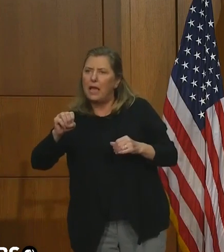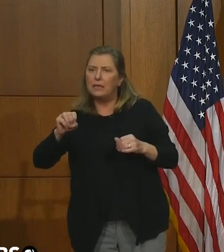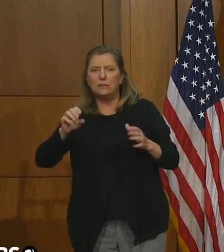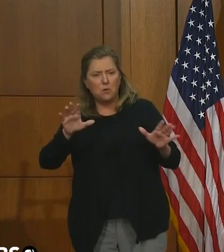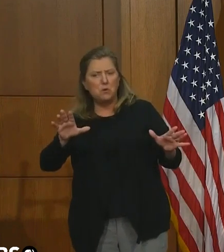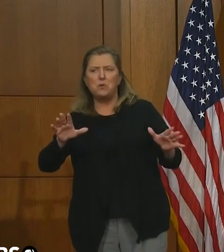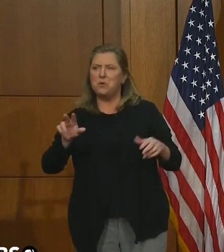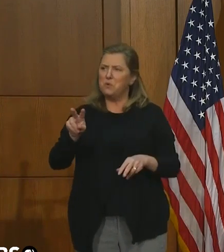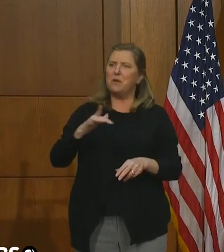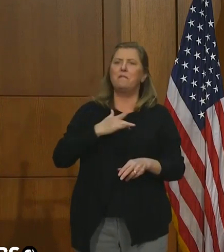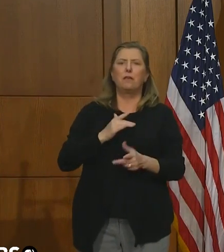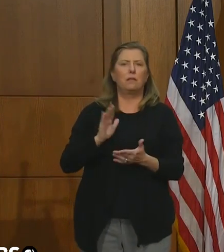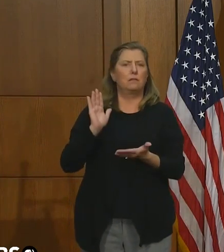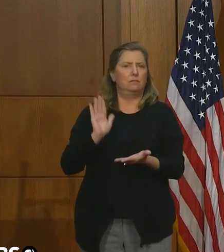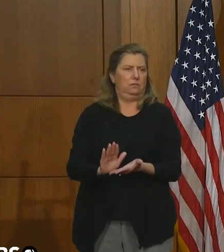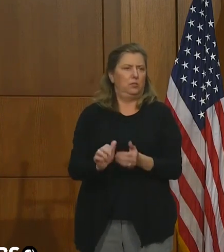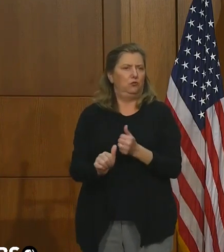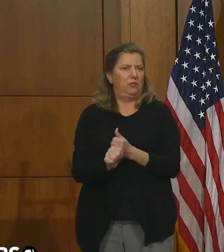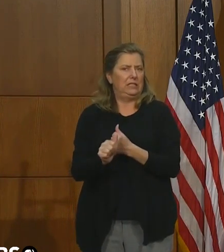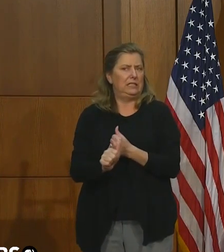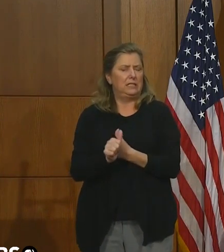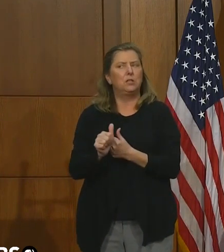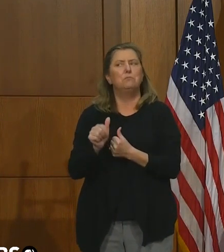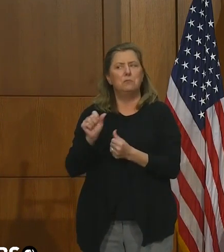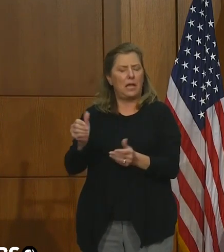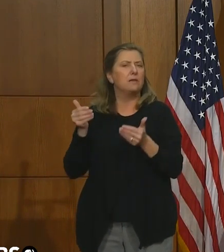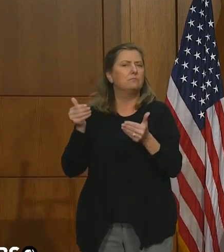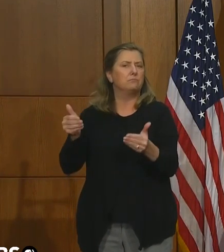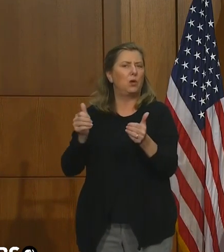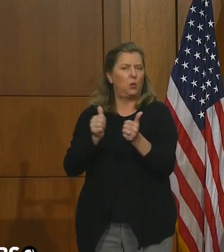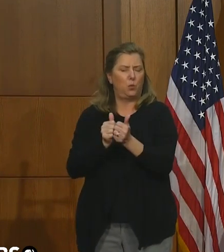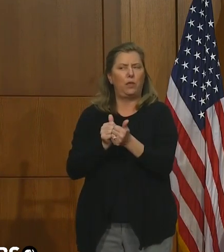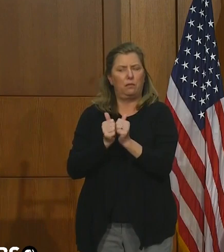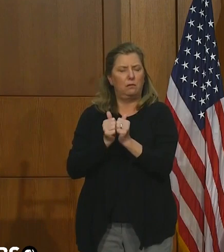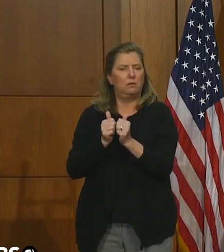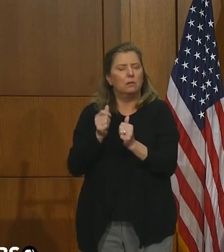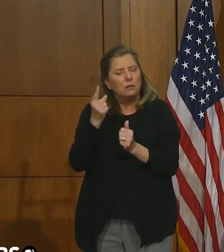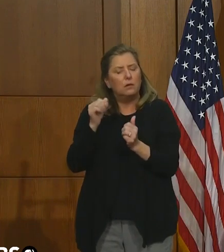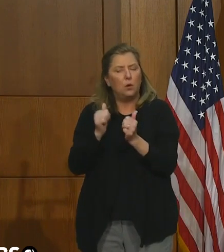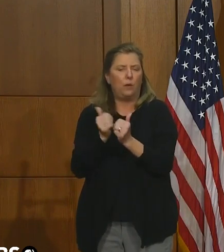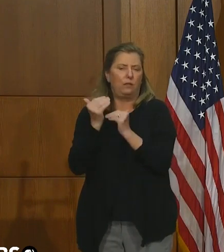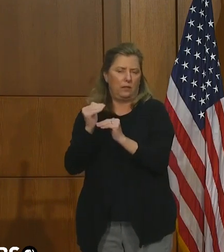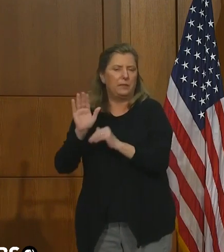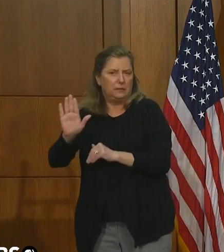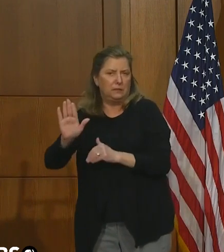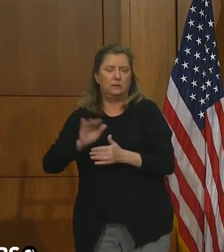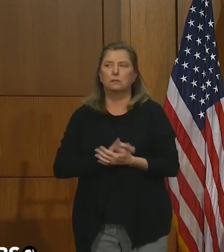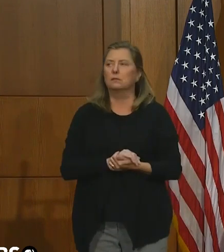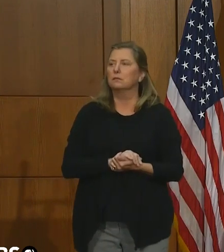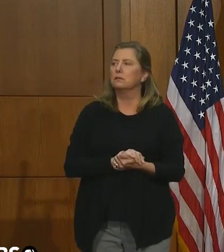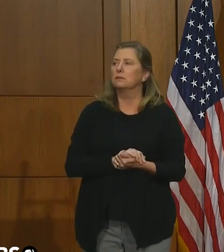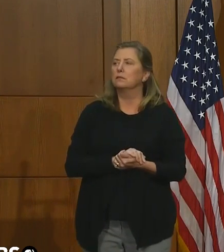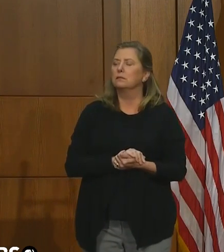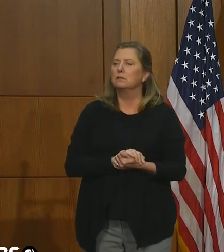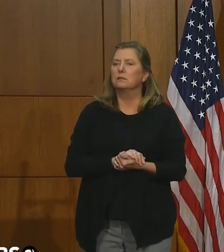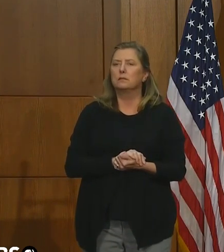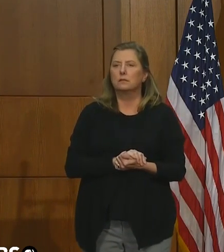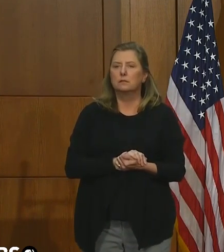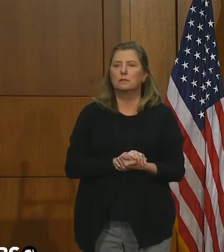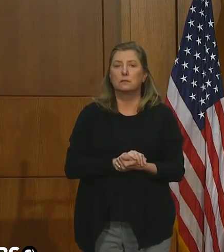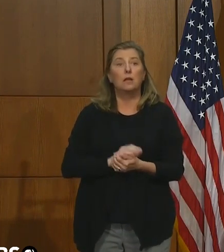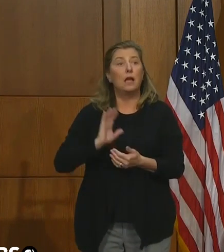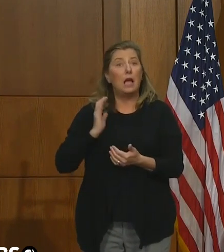is minimal risk in allowing them to go forward with restrictions. We continue to devote our resources